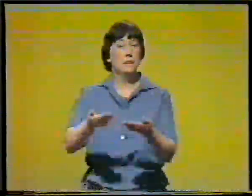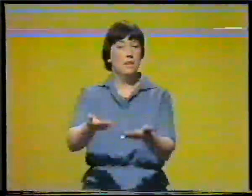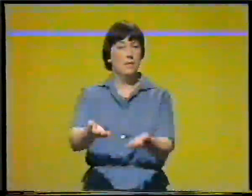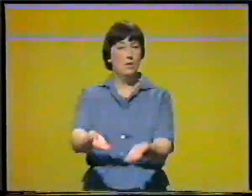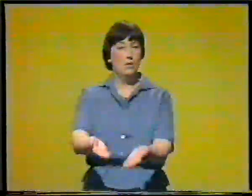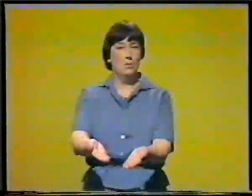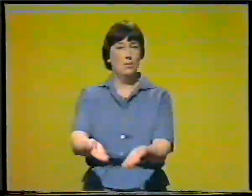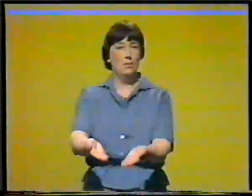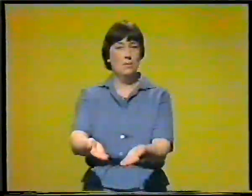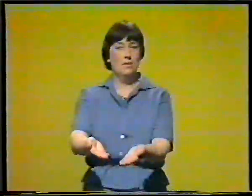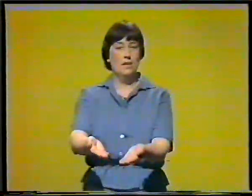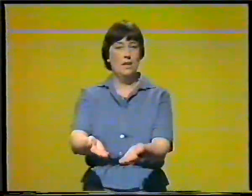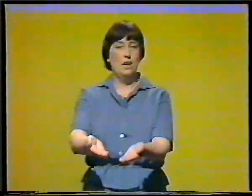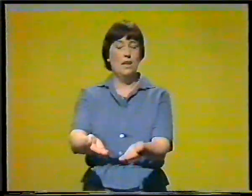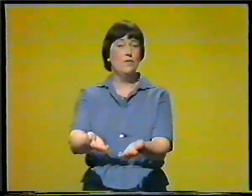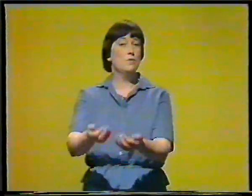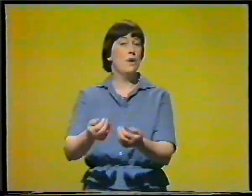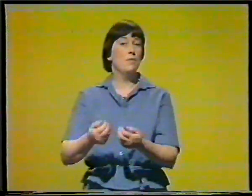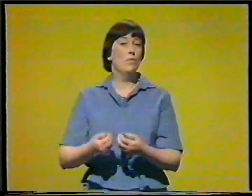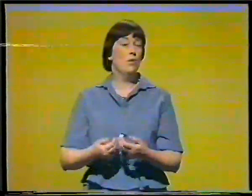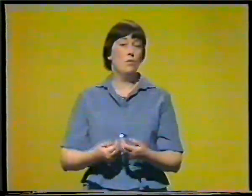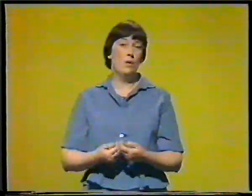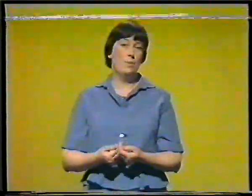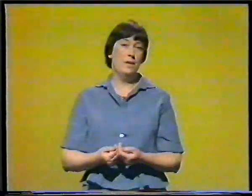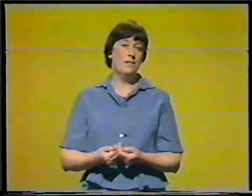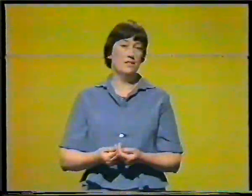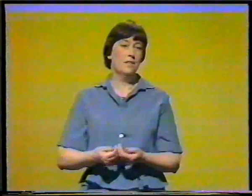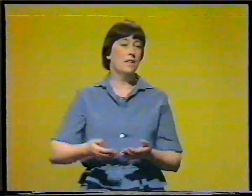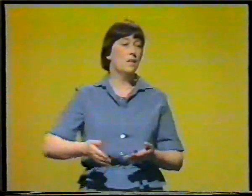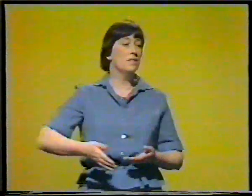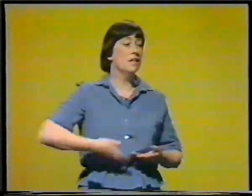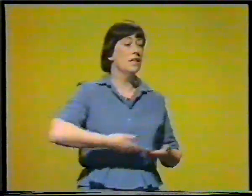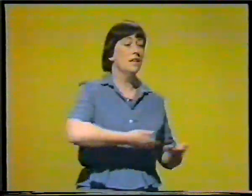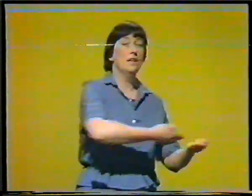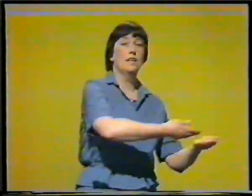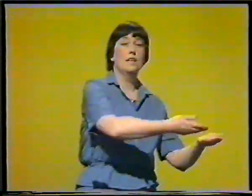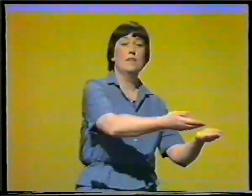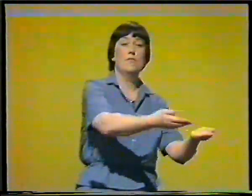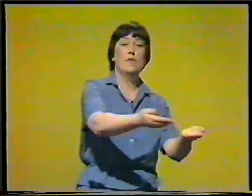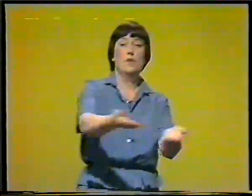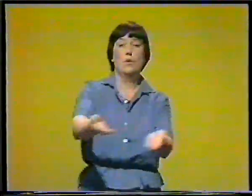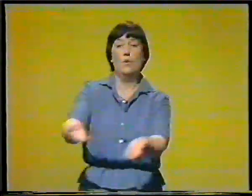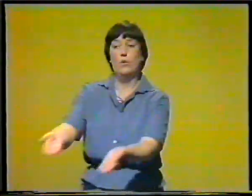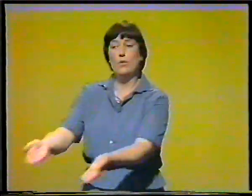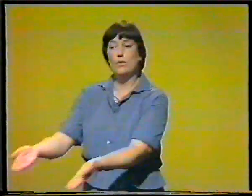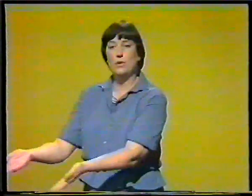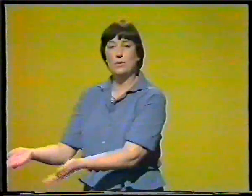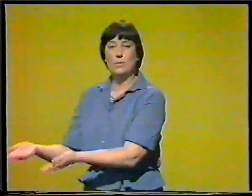Give you. And if there's more than one person, then I would say give all of you.